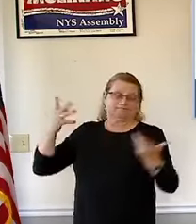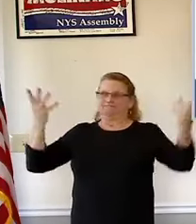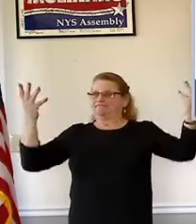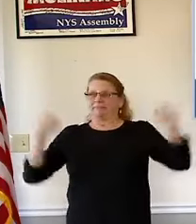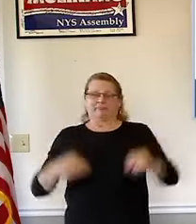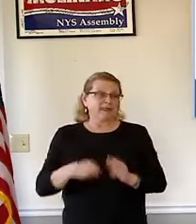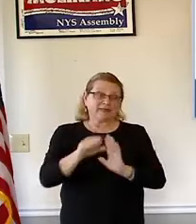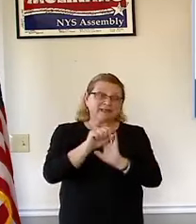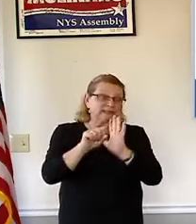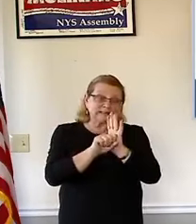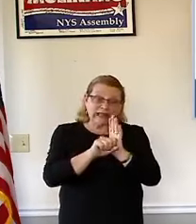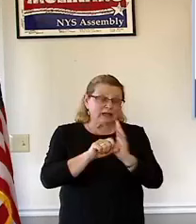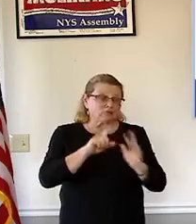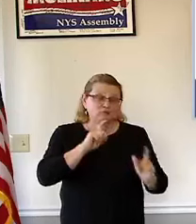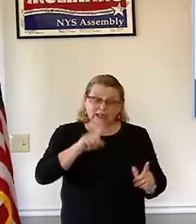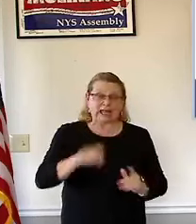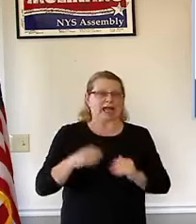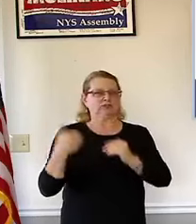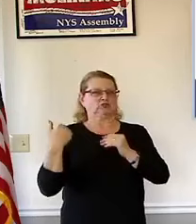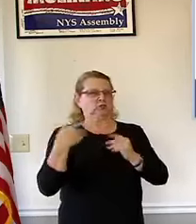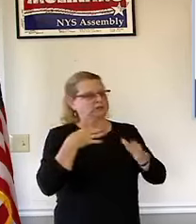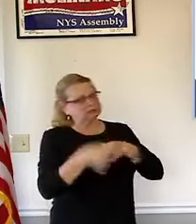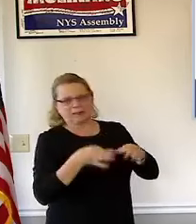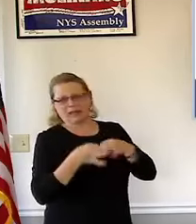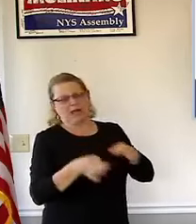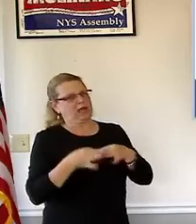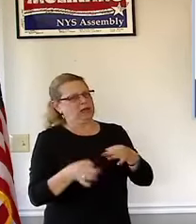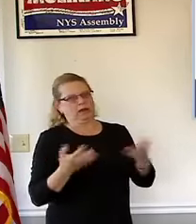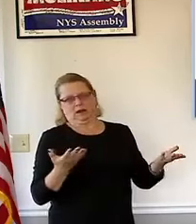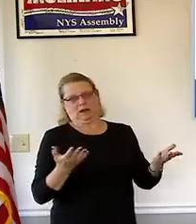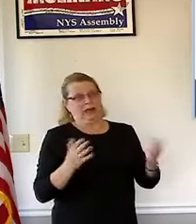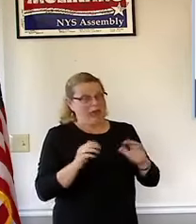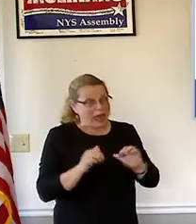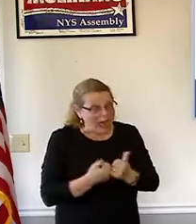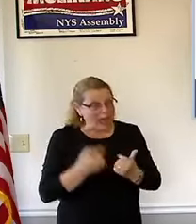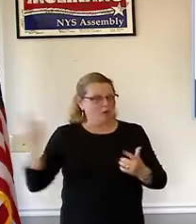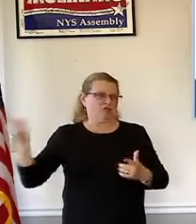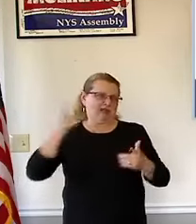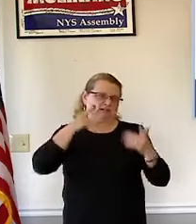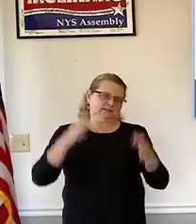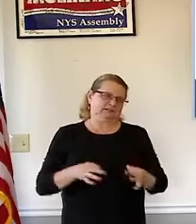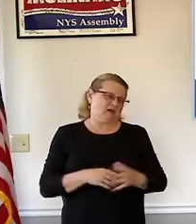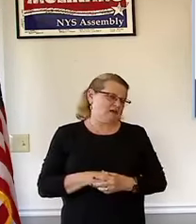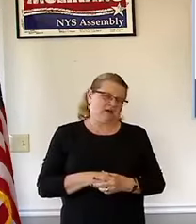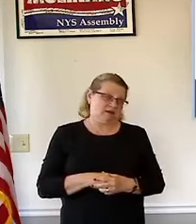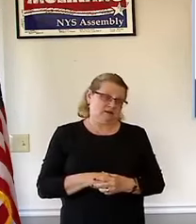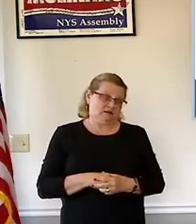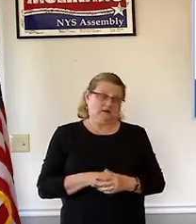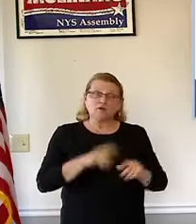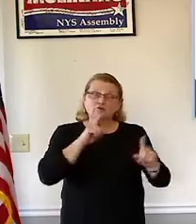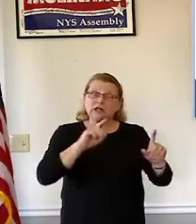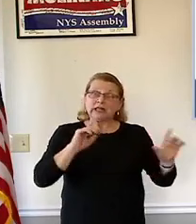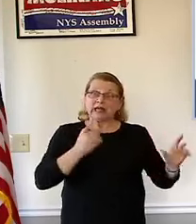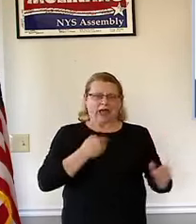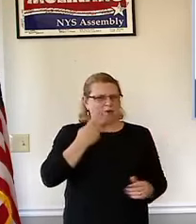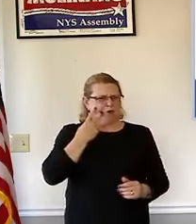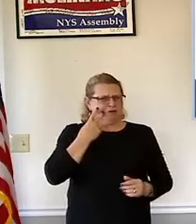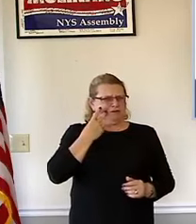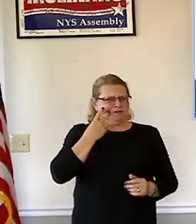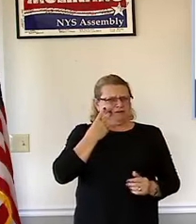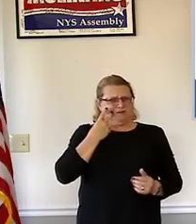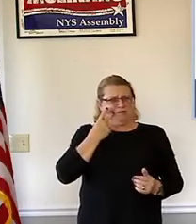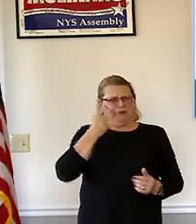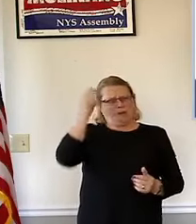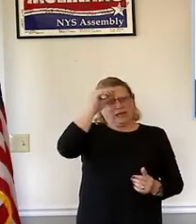the state is obligated to explain how they come to these conclusions. Quite frankly, from our perspective, if every municipal pool,